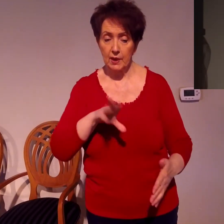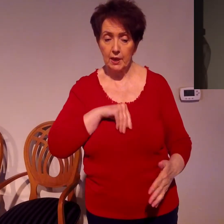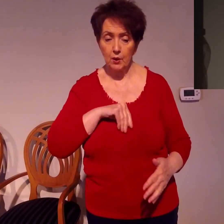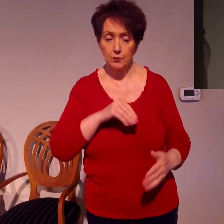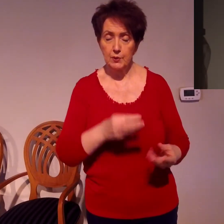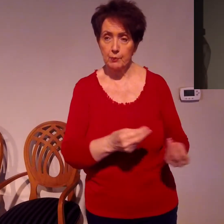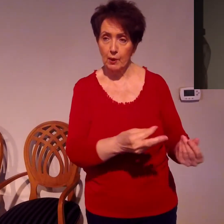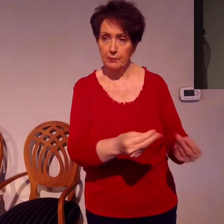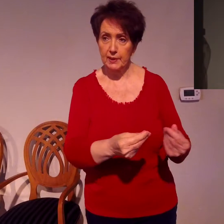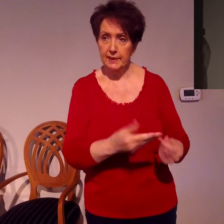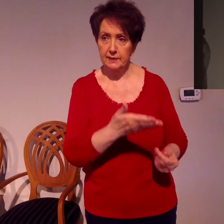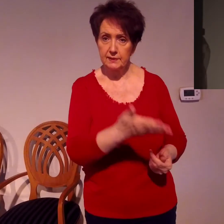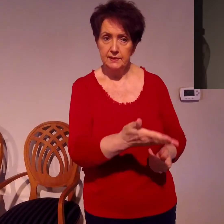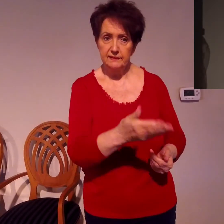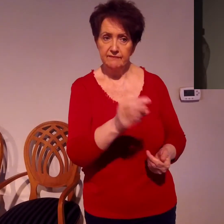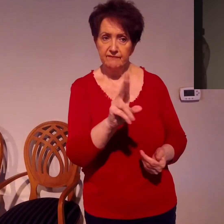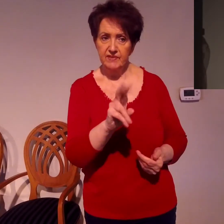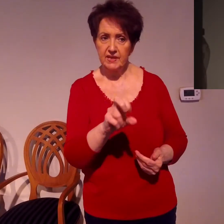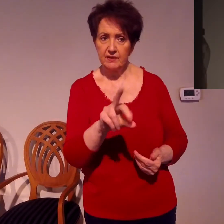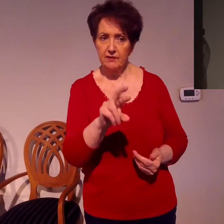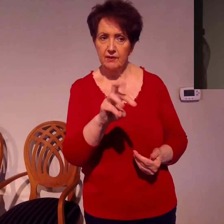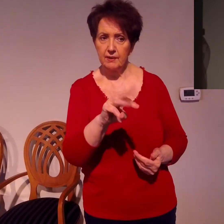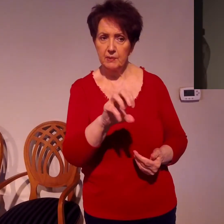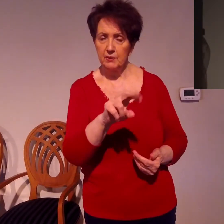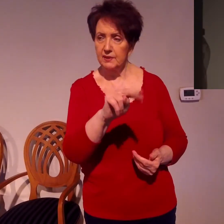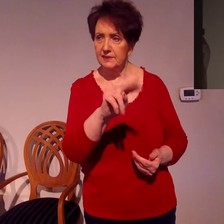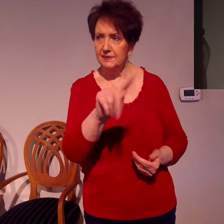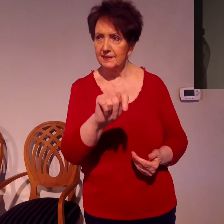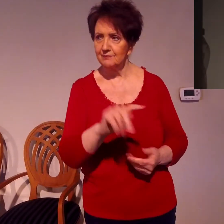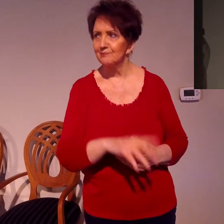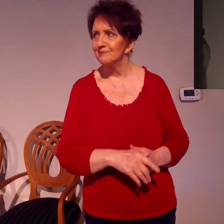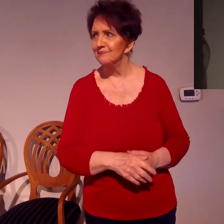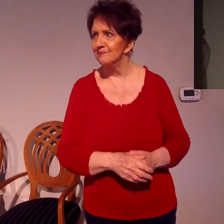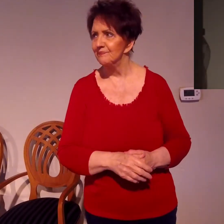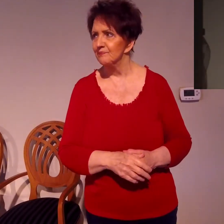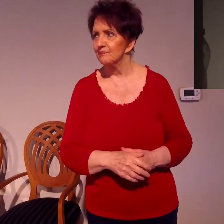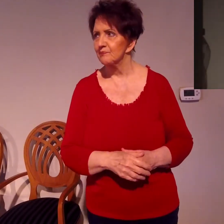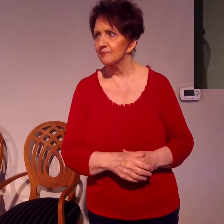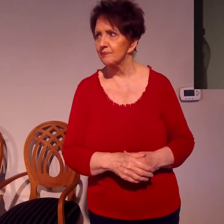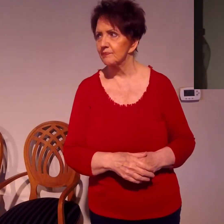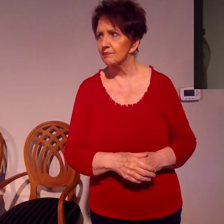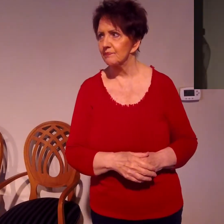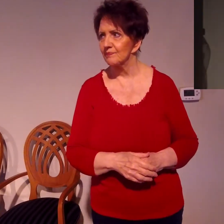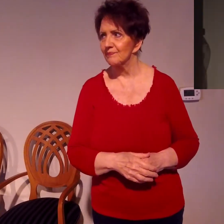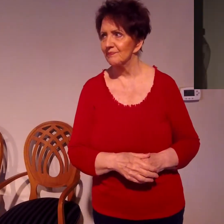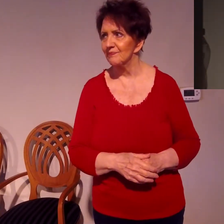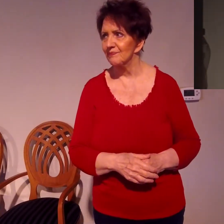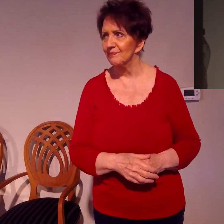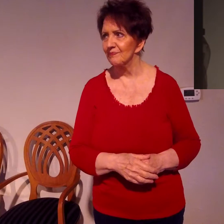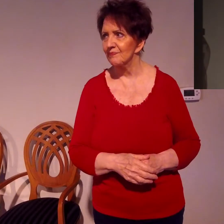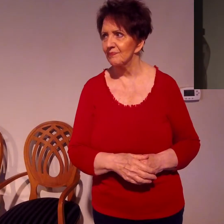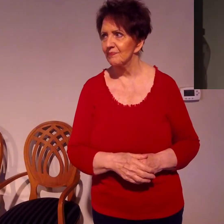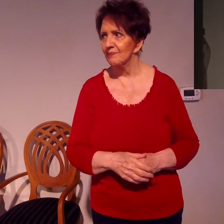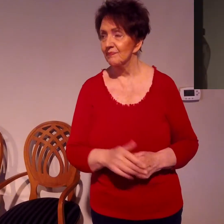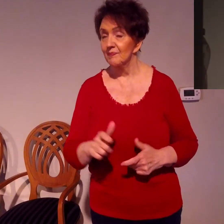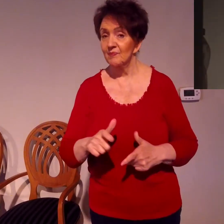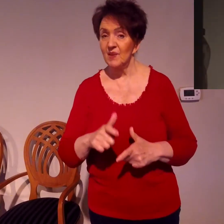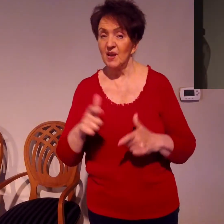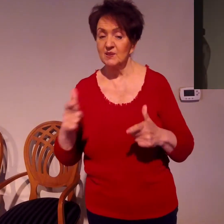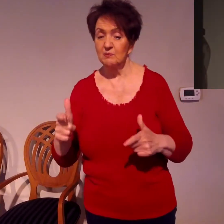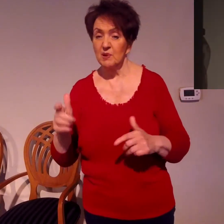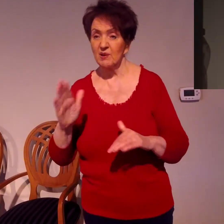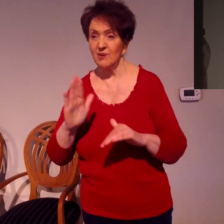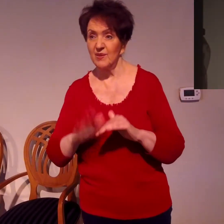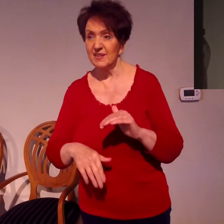Okay, One could say this is bigger than a